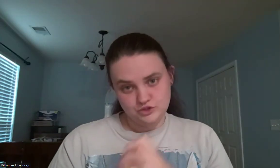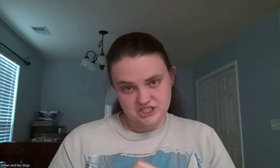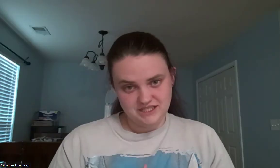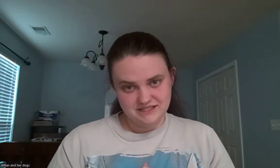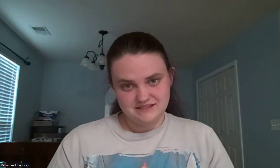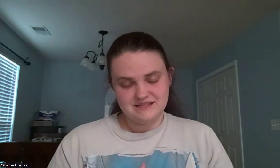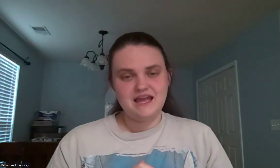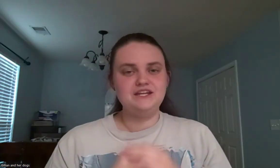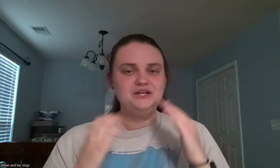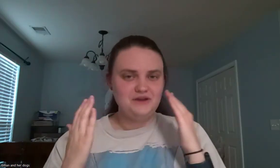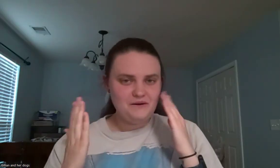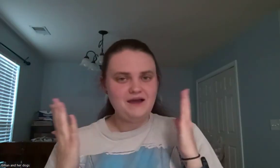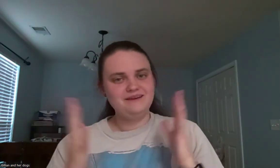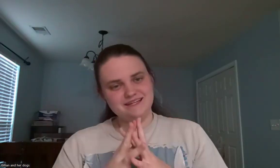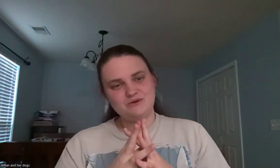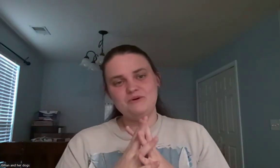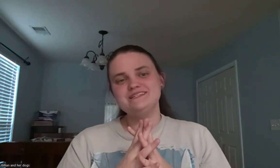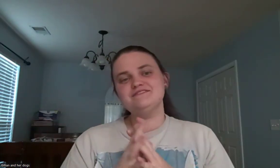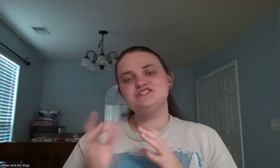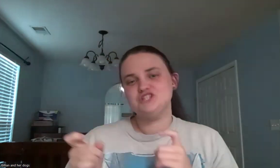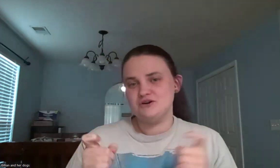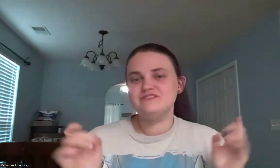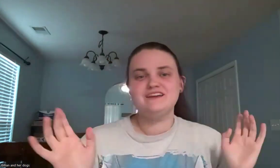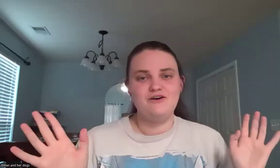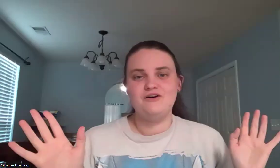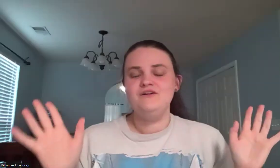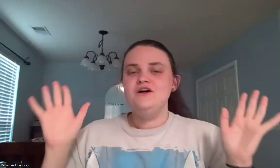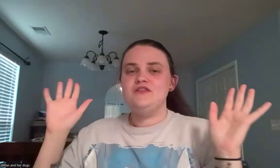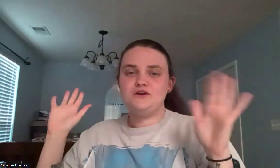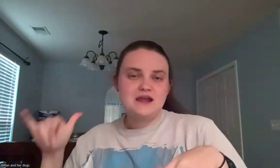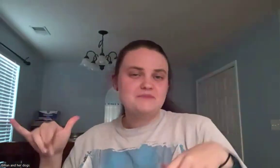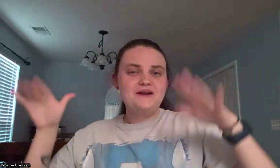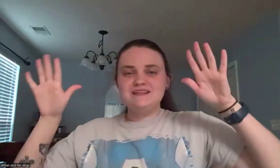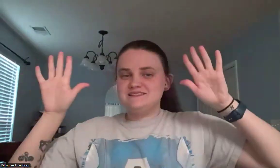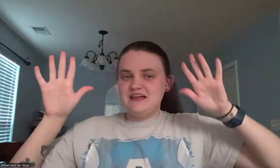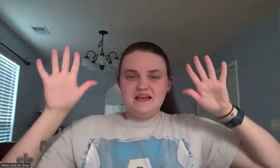she is. And you know how kids always love to jokingly call their grandparents